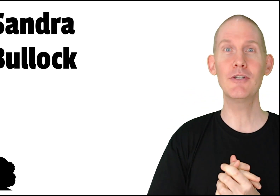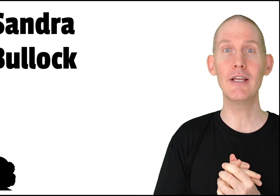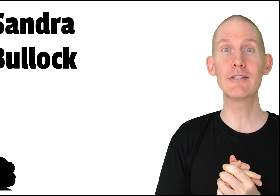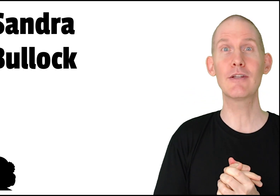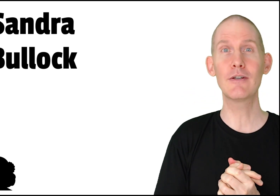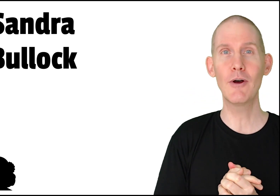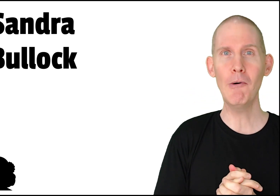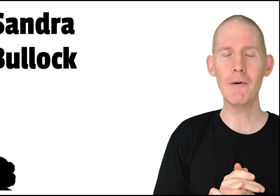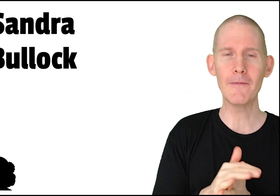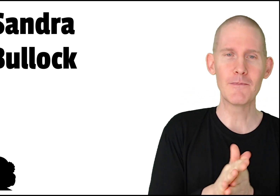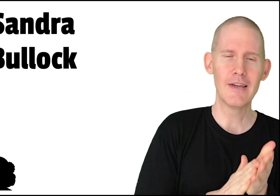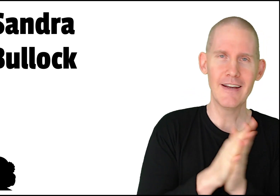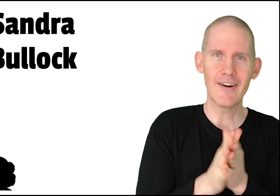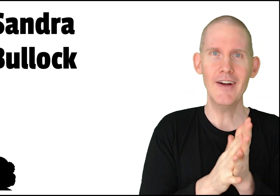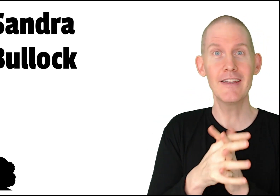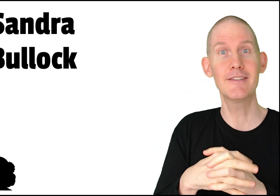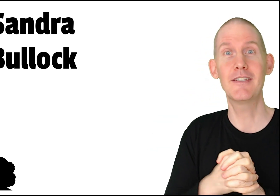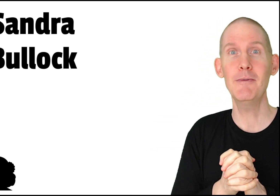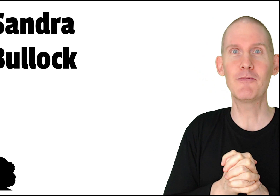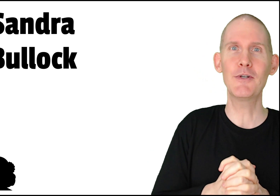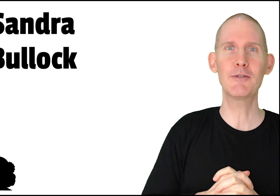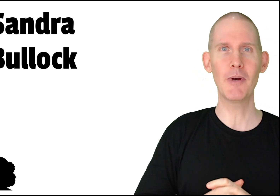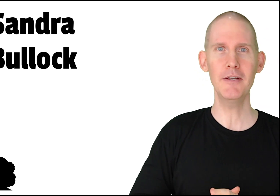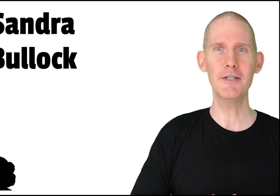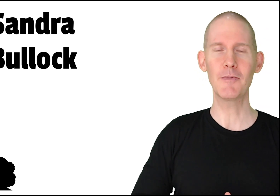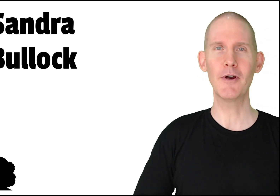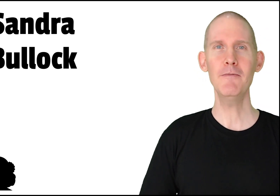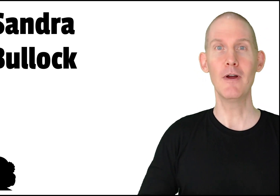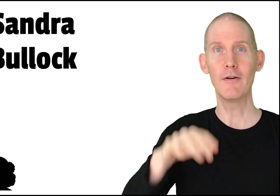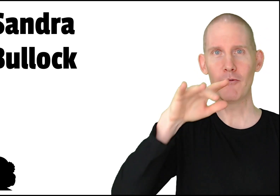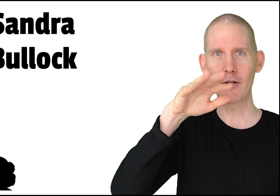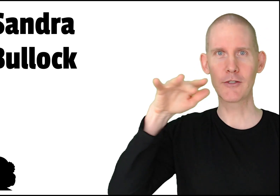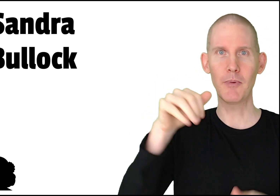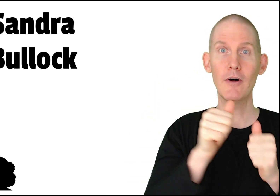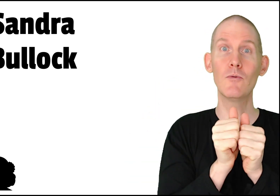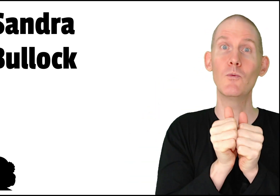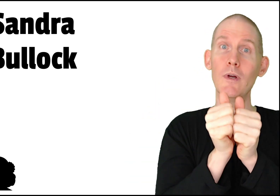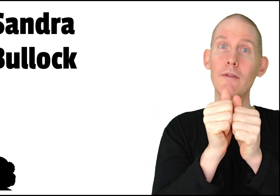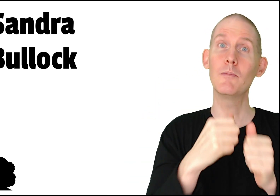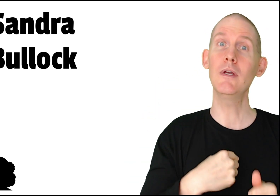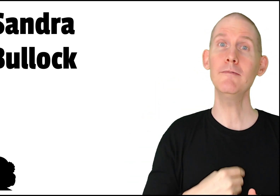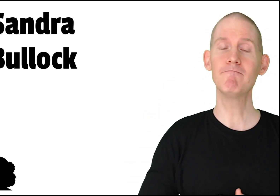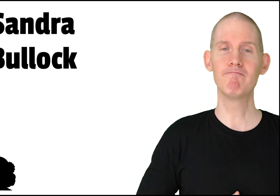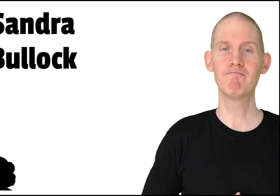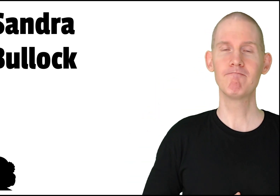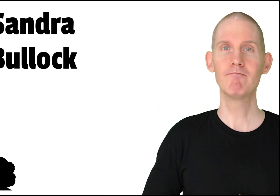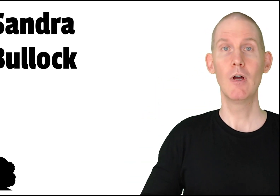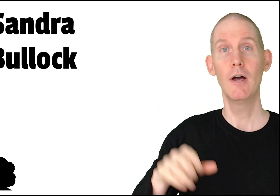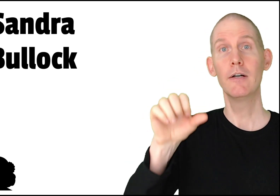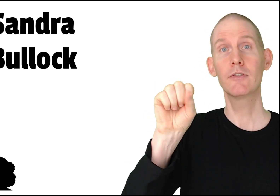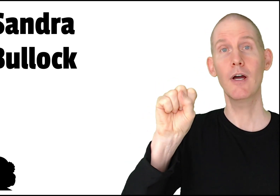is the goal. All right, let's keep fingerspelling. Here we go. Fingerspell with me.